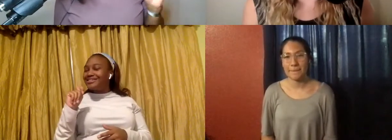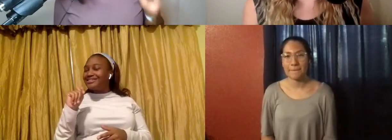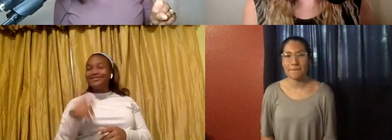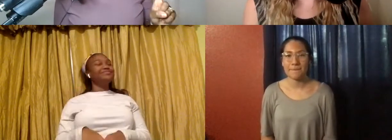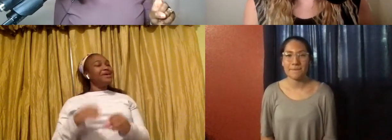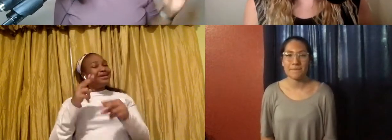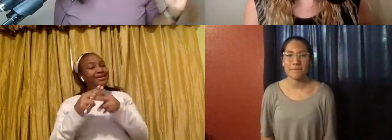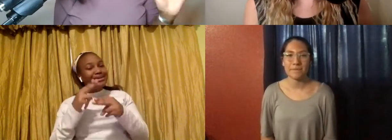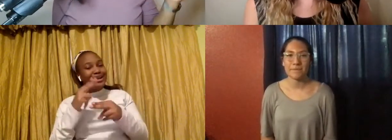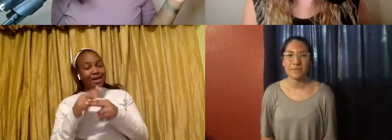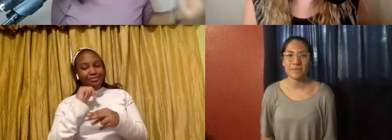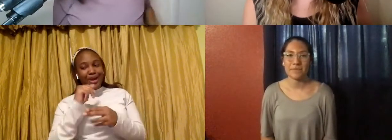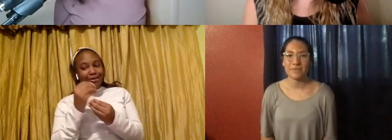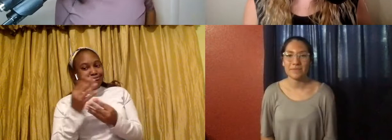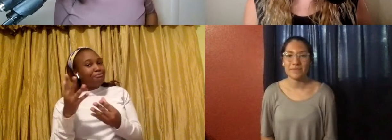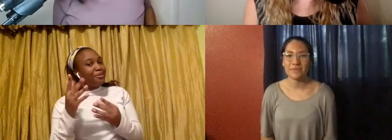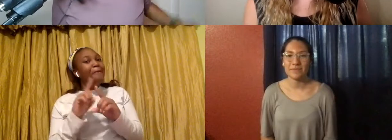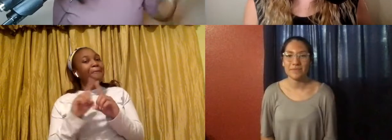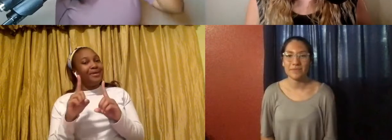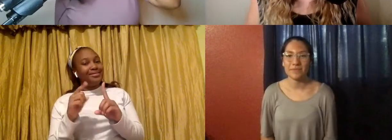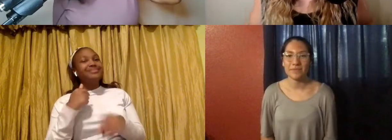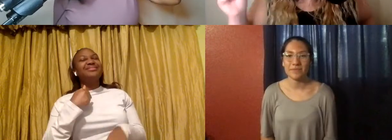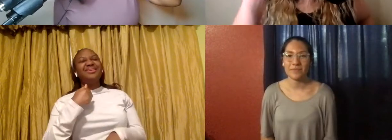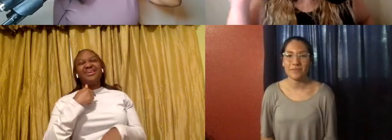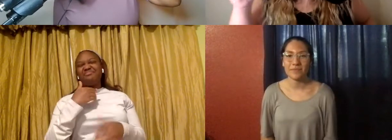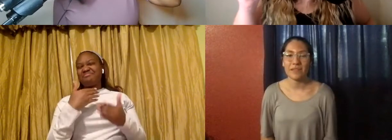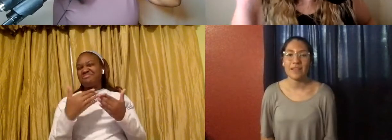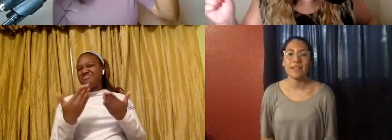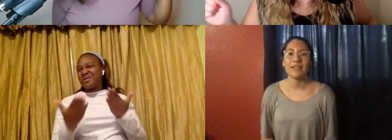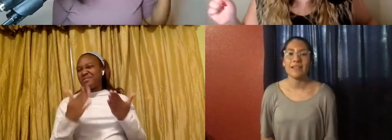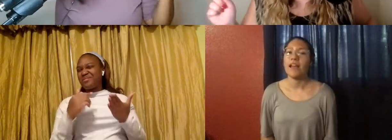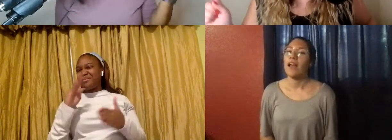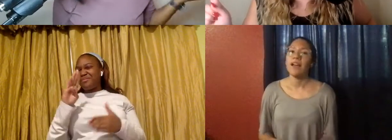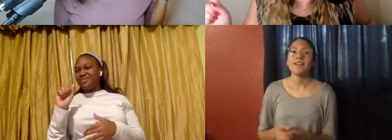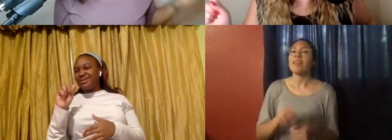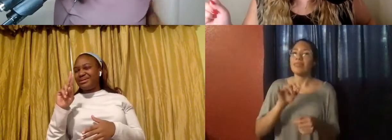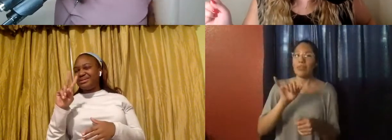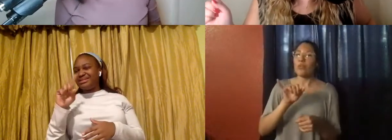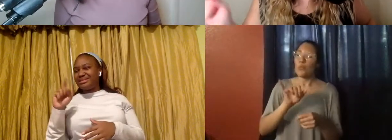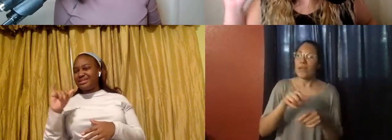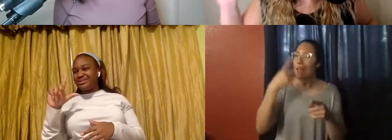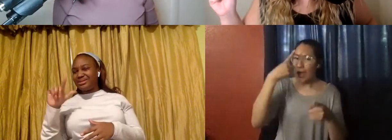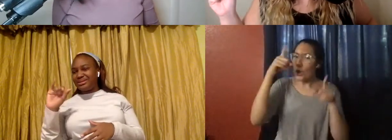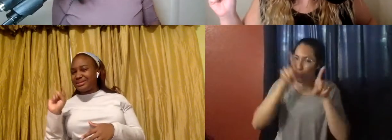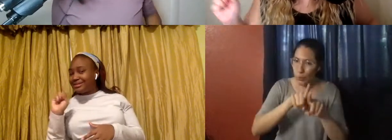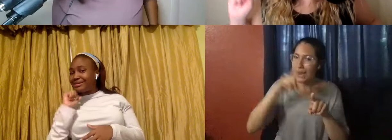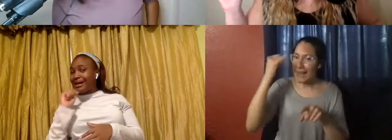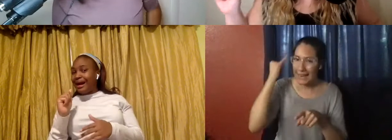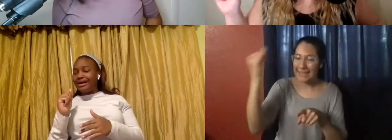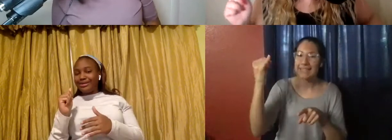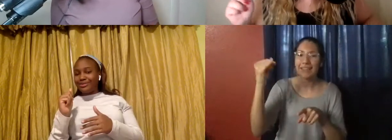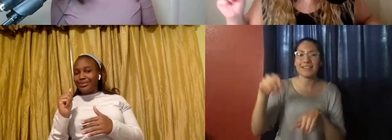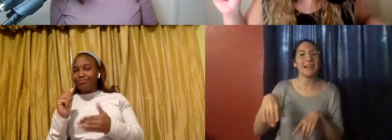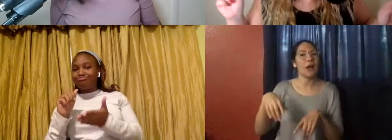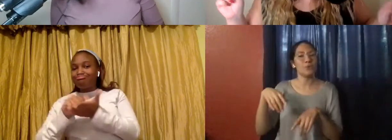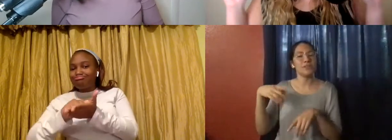gotten a Brazilian. No, I'm just kidding. I probably would have still got it. That was an agreed upon idea, okay? That was a joint appointment.